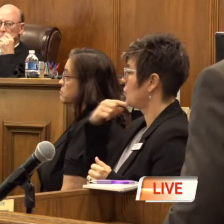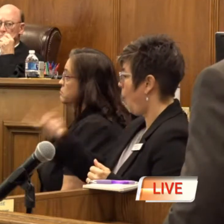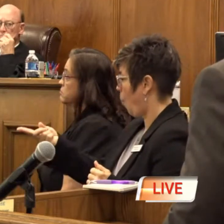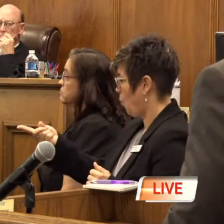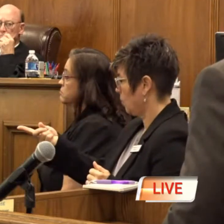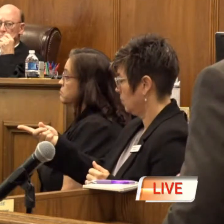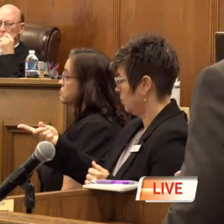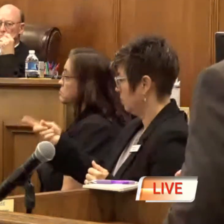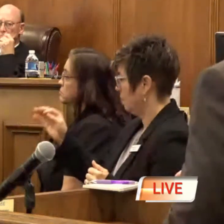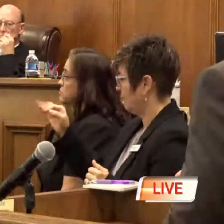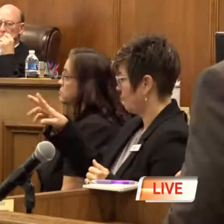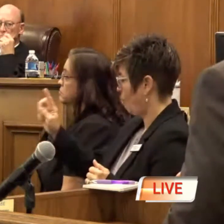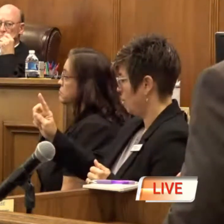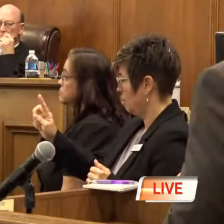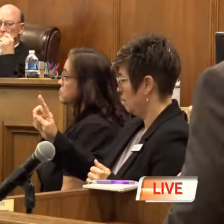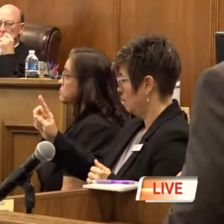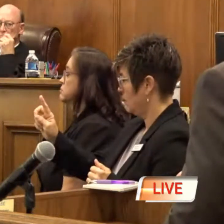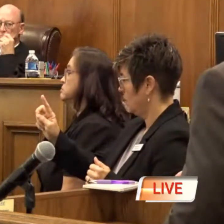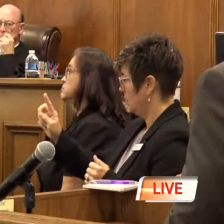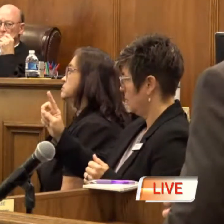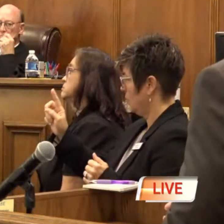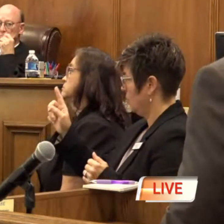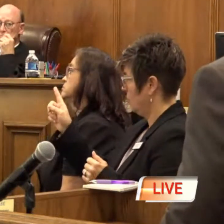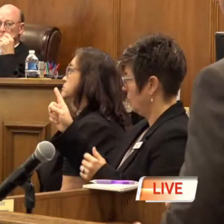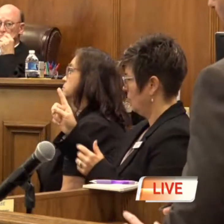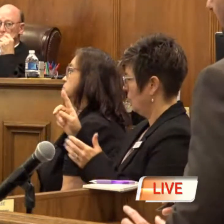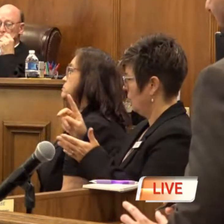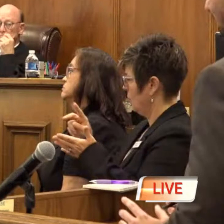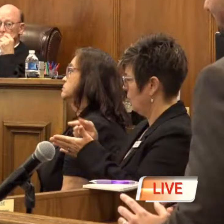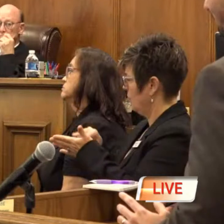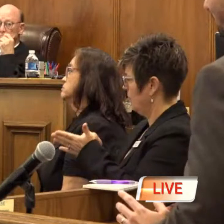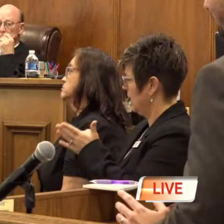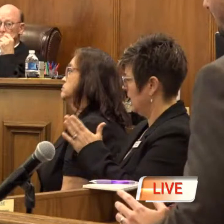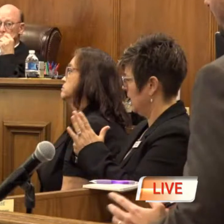you mean via voice,